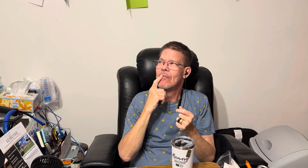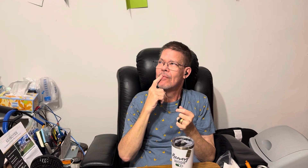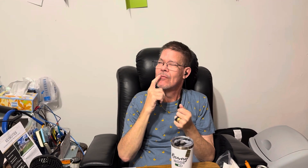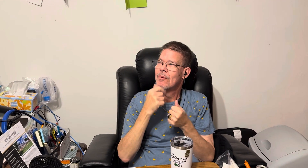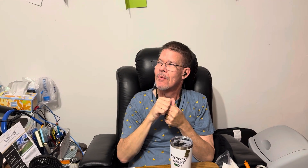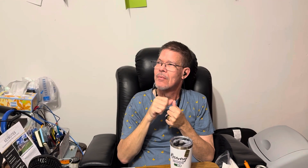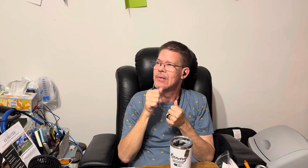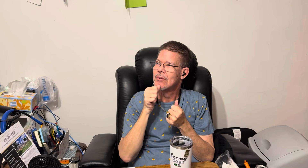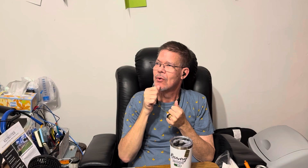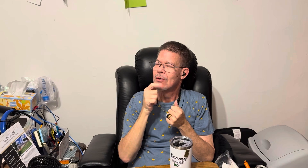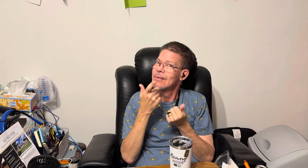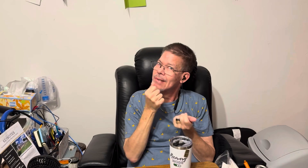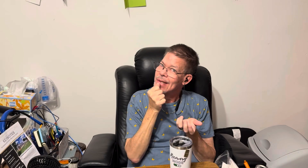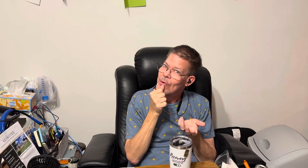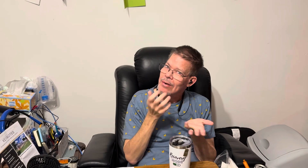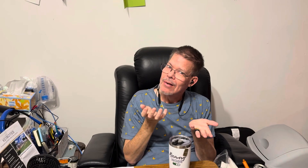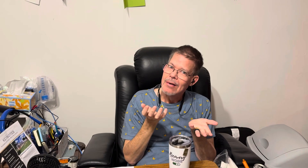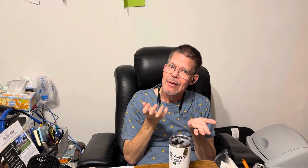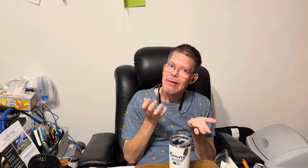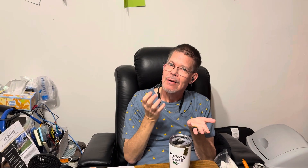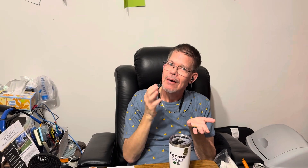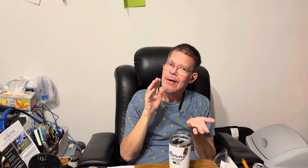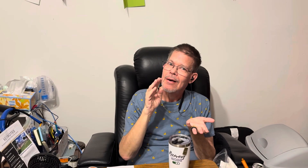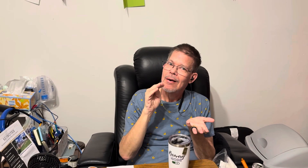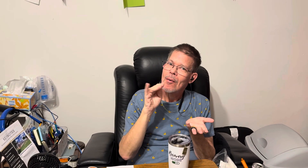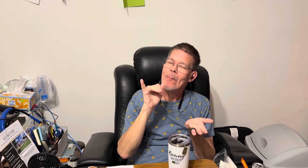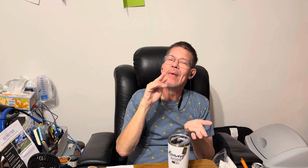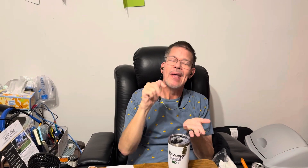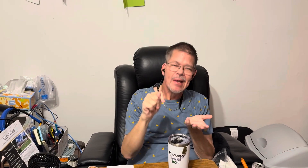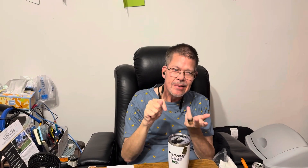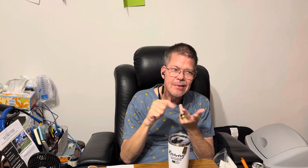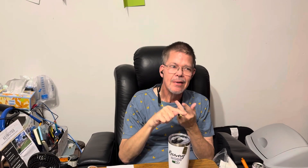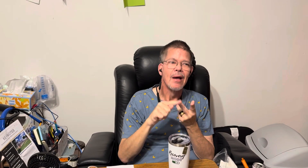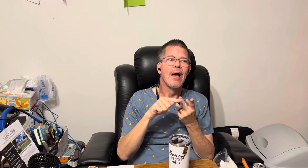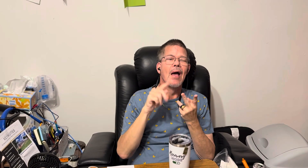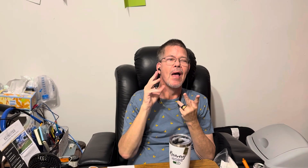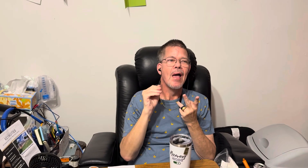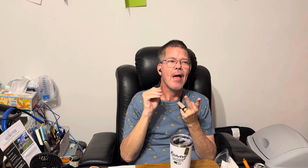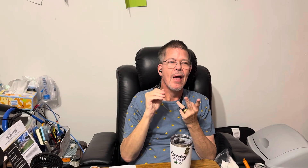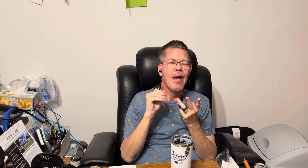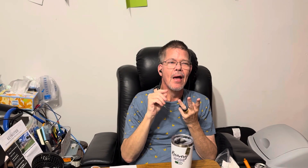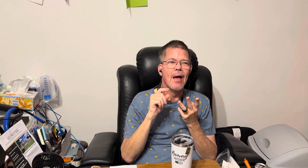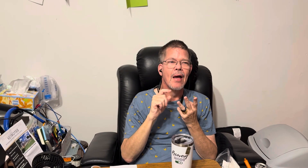What else? I can't remember. It's a secret. Mint, that's right.